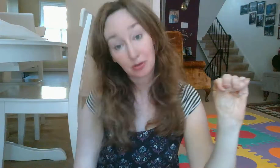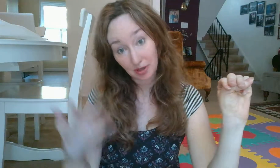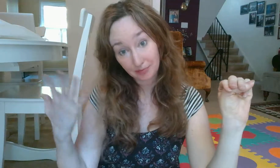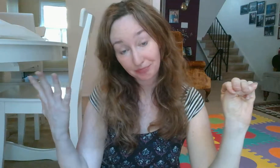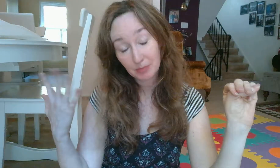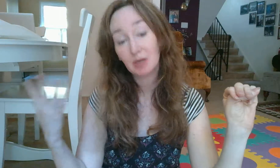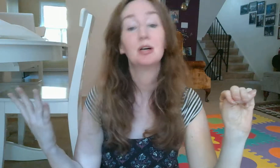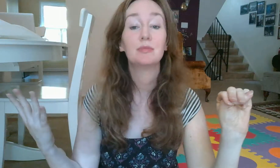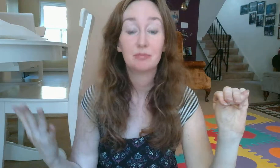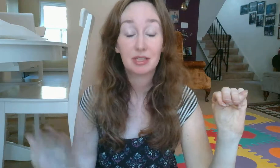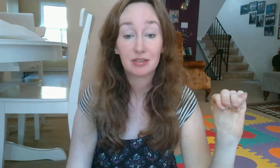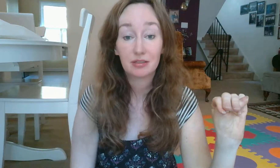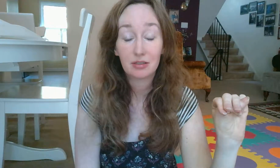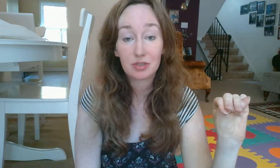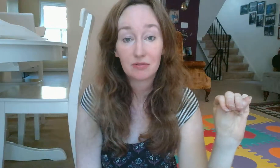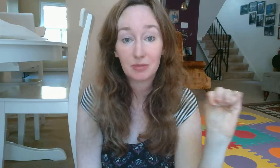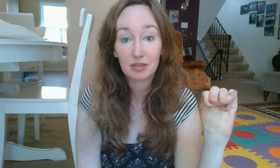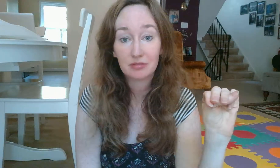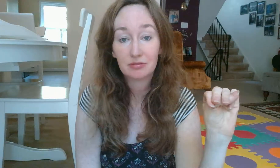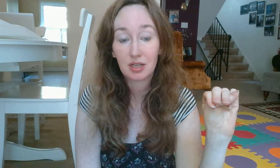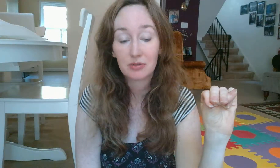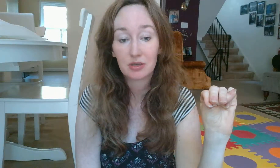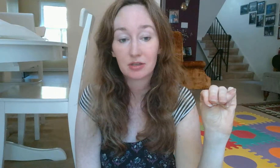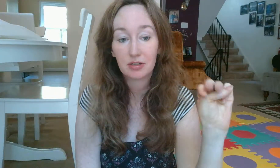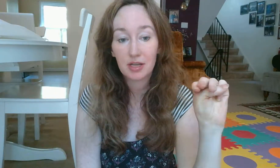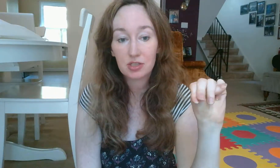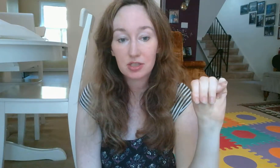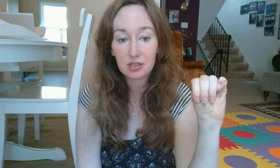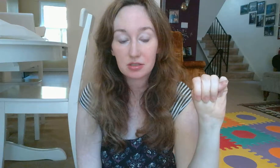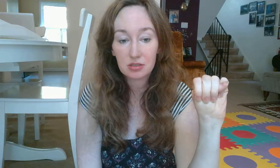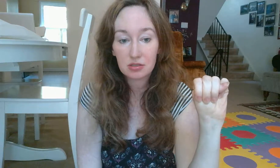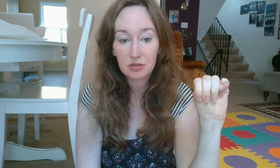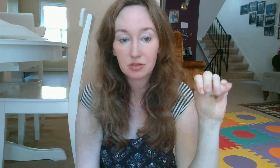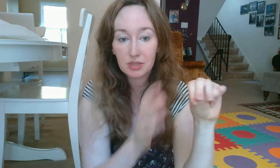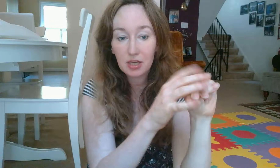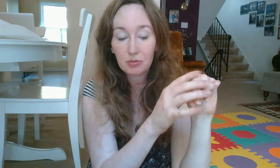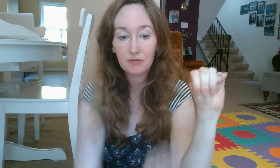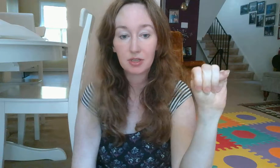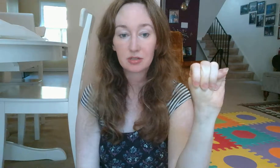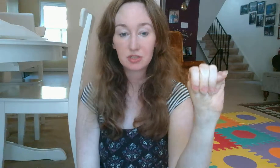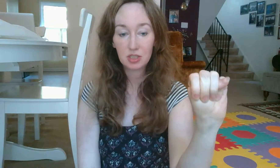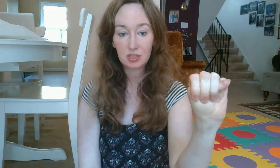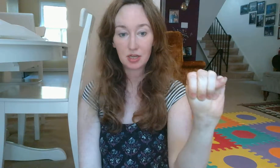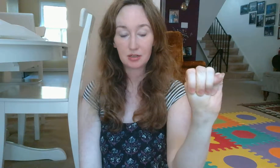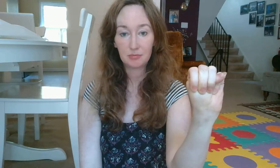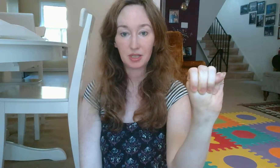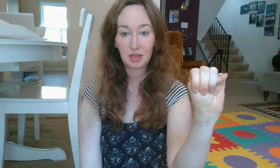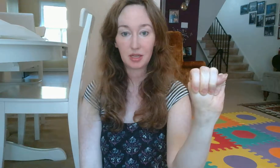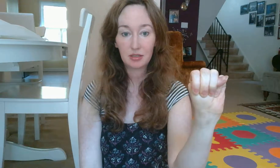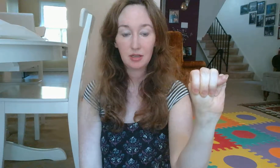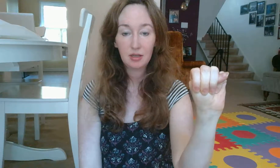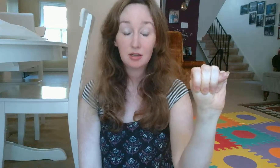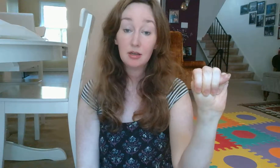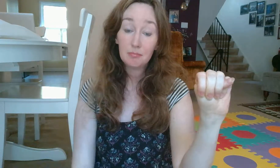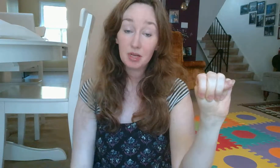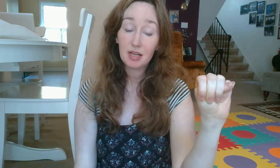up. My mom taught me the sign language alphabet when I was younger, and you take 3 fingers and she tucked them like that. But I've